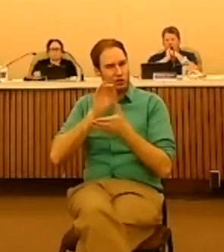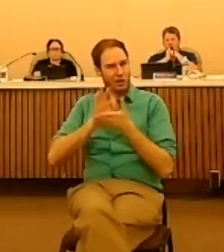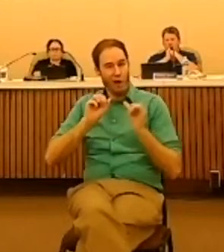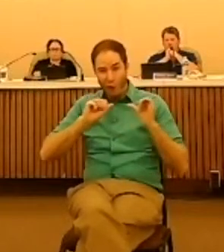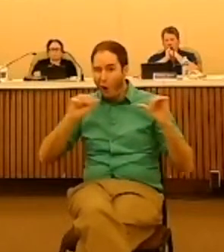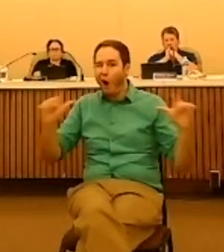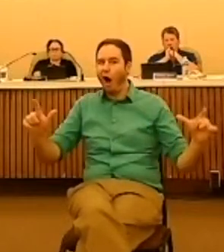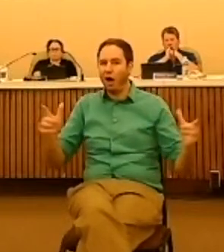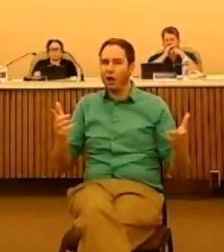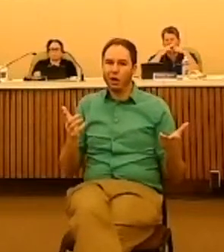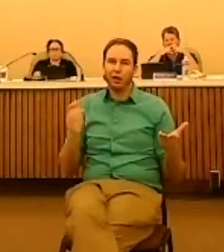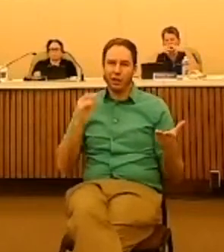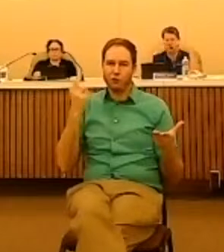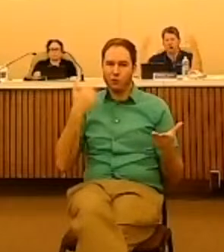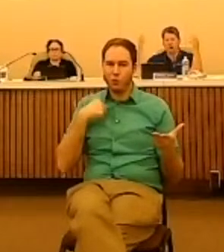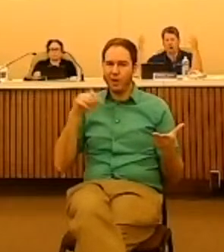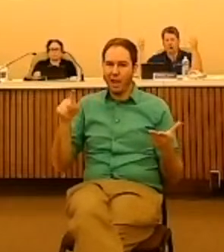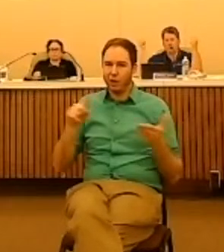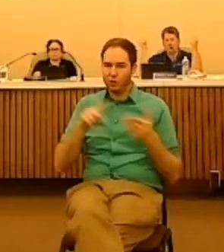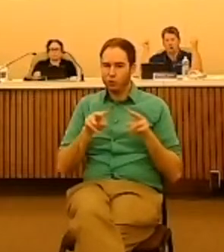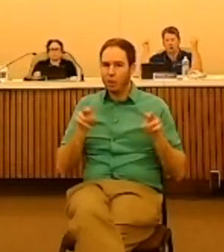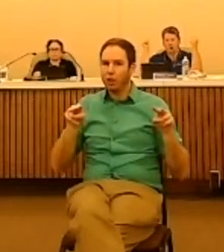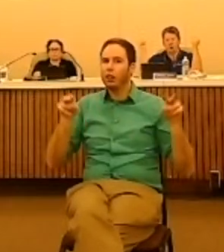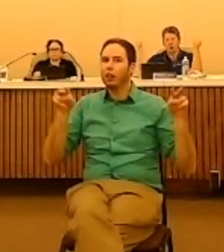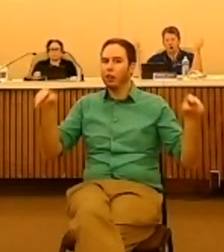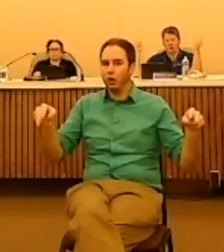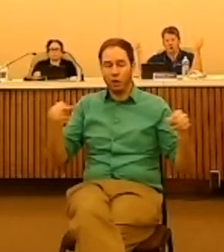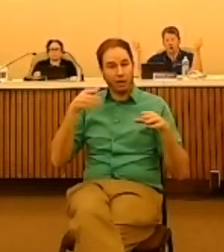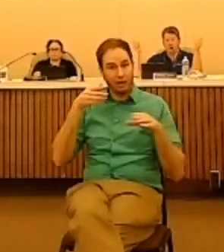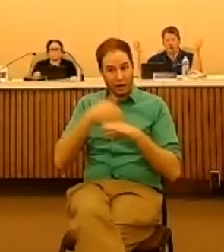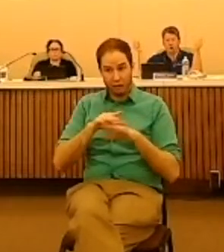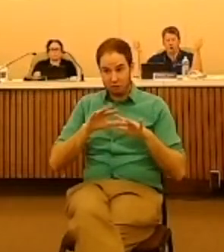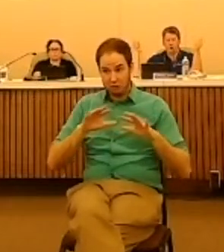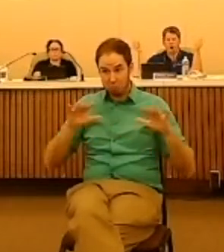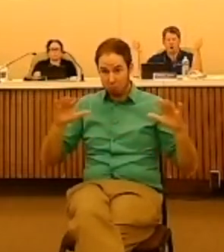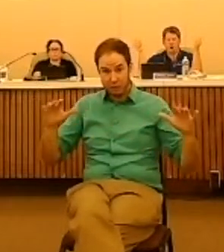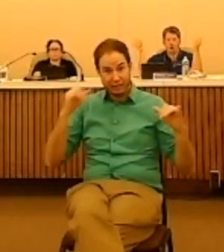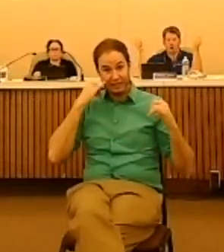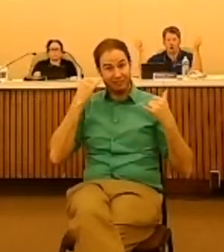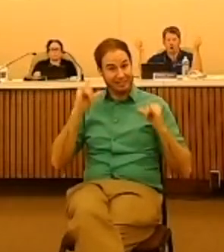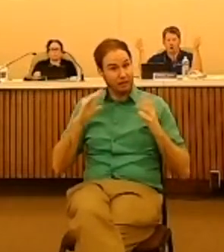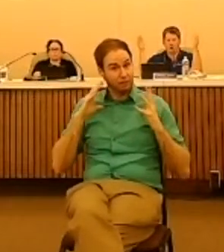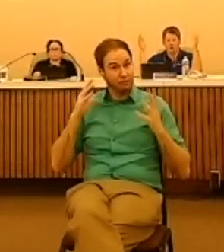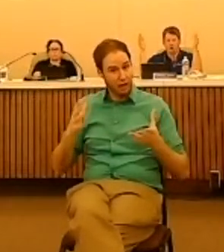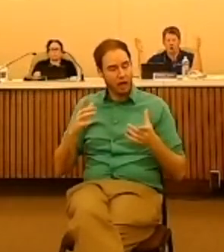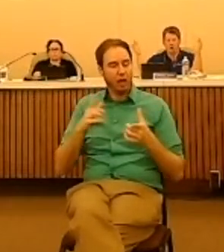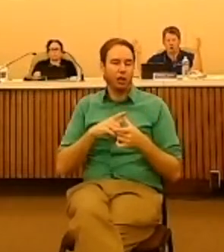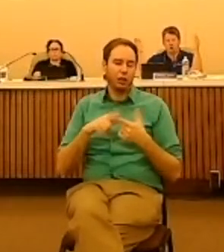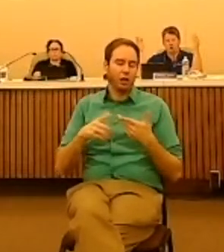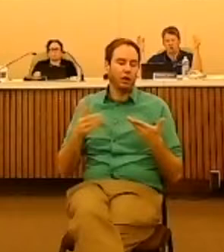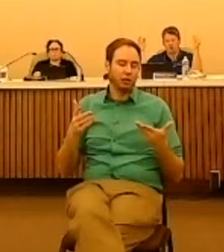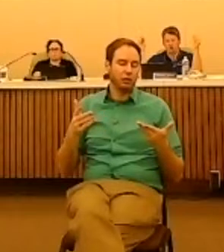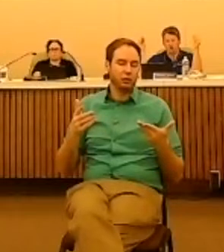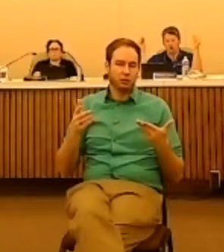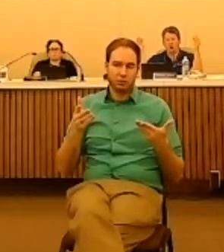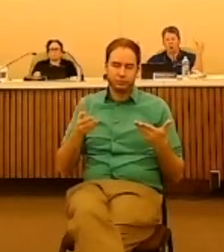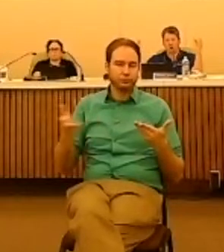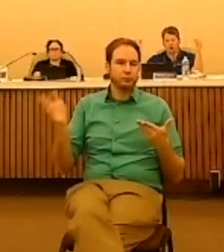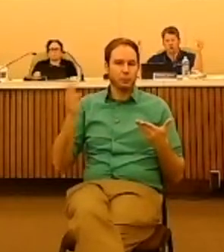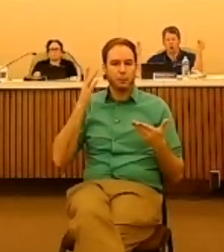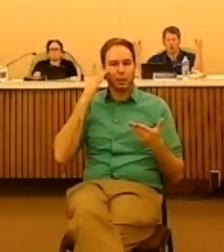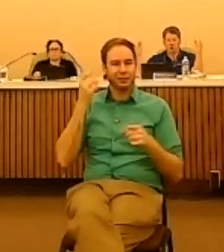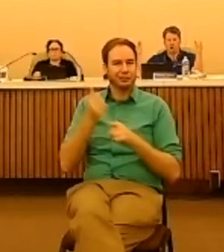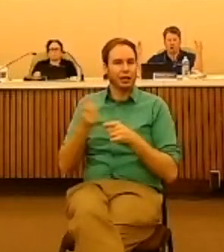So that's why we ask them to look out there. Once you get through there, it's typically, in other words, those, because